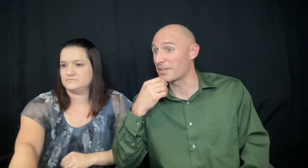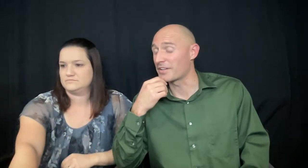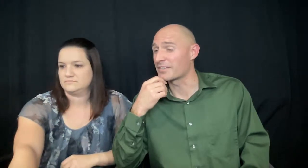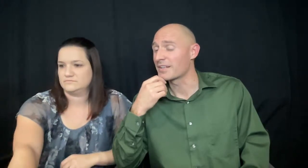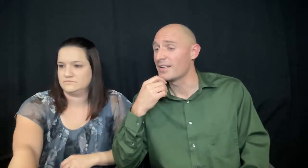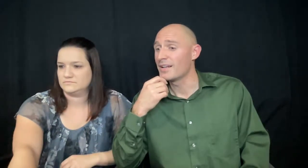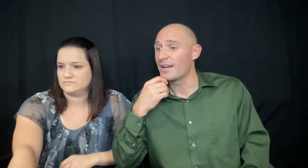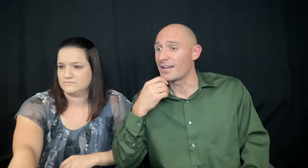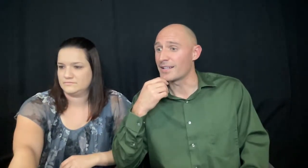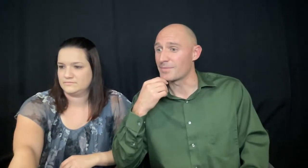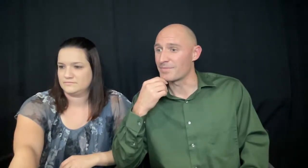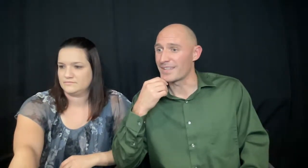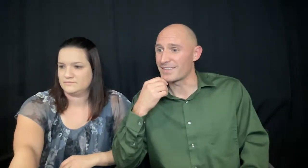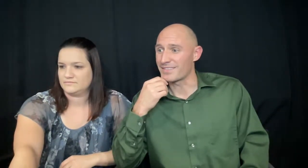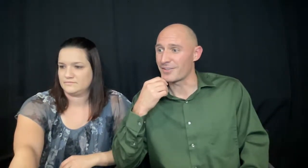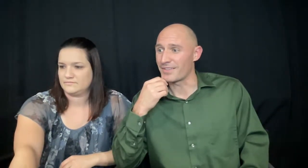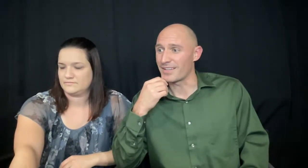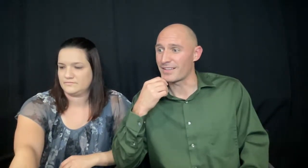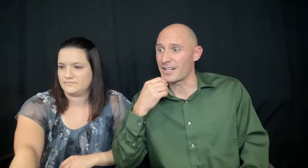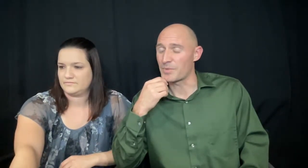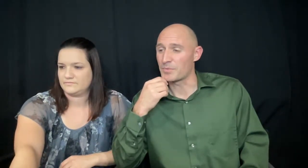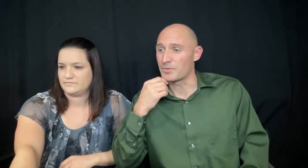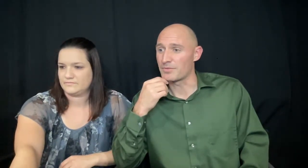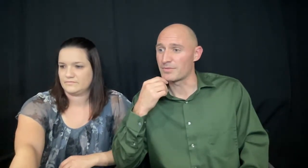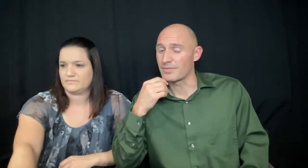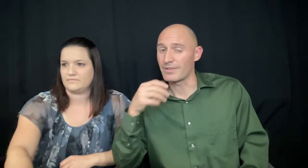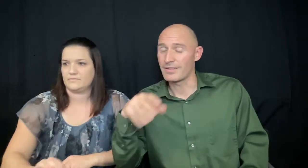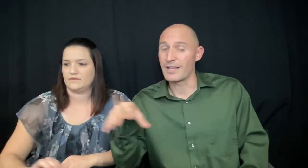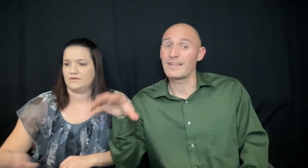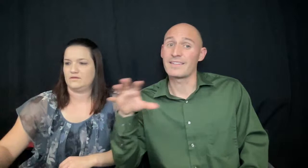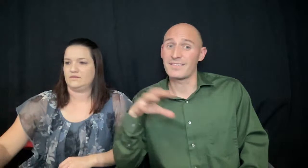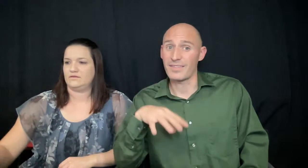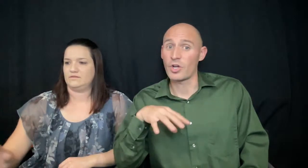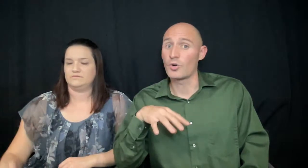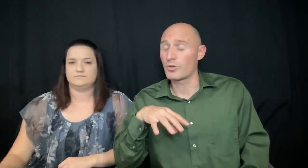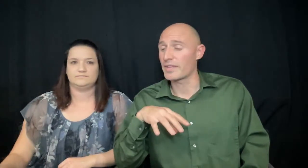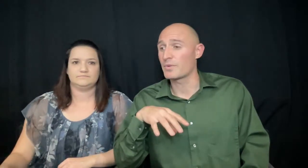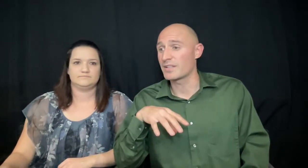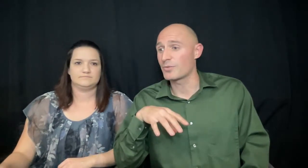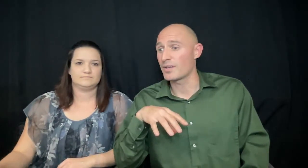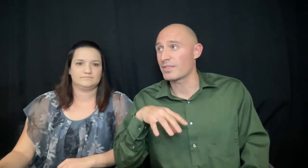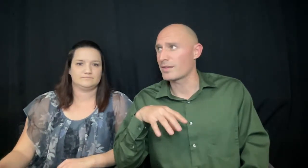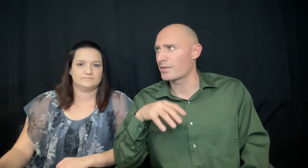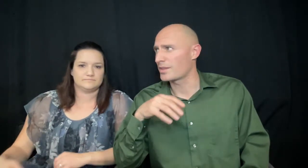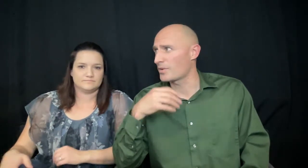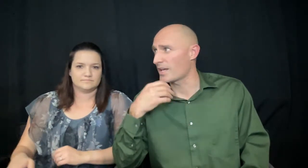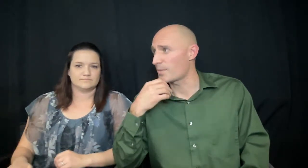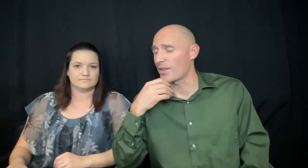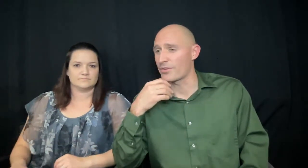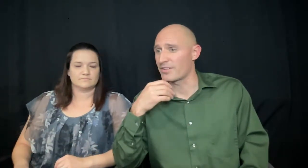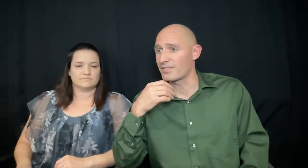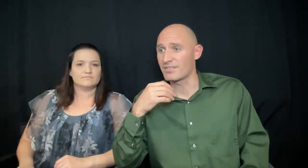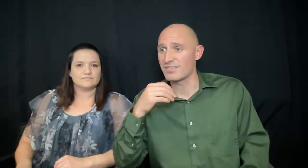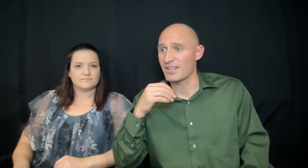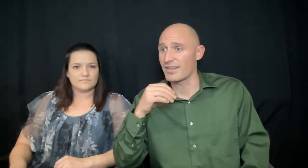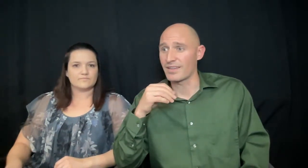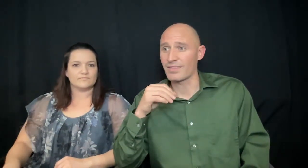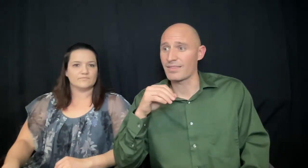years, and so I think a lot of people, at least the cohort that we did it with, I think we had about 30 students, and like